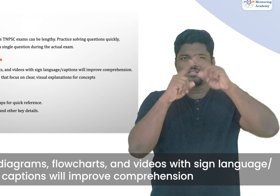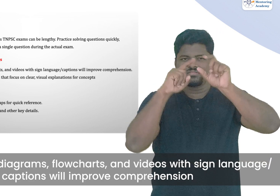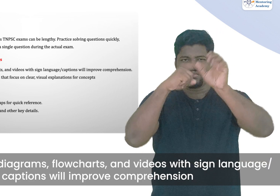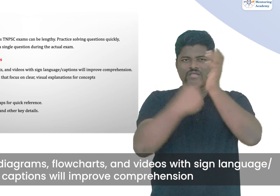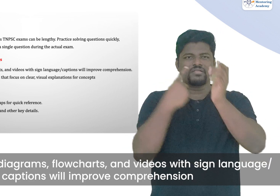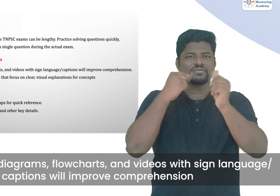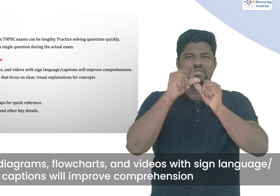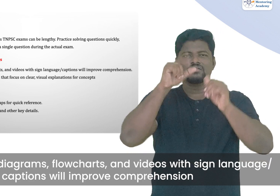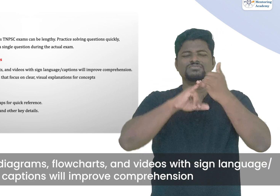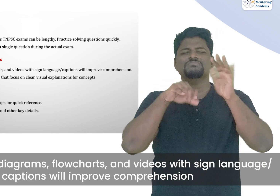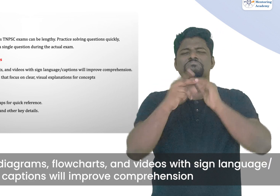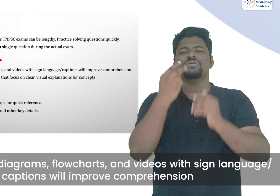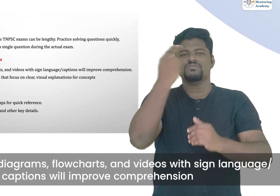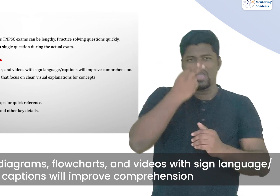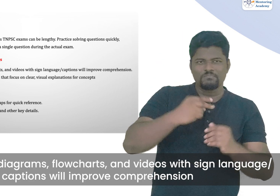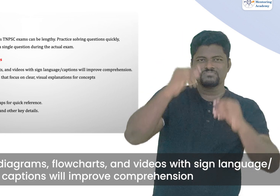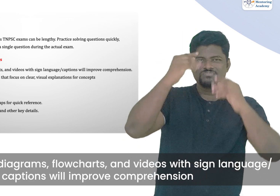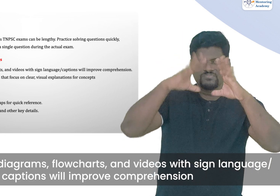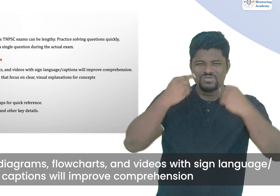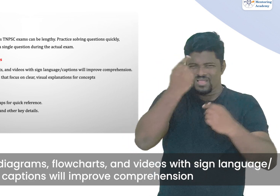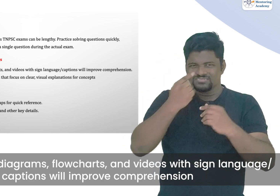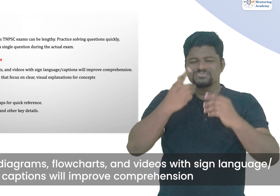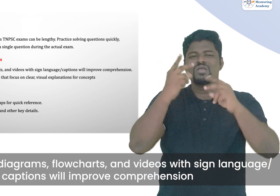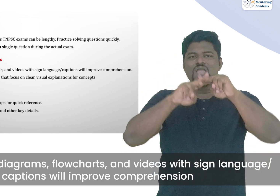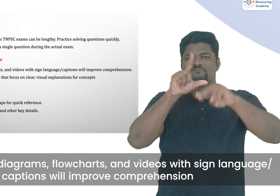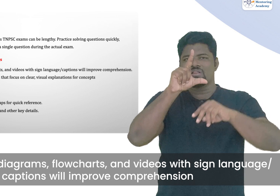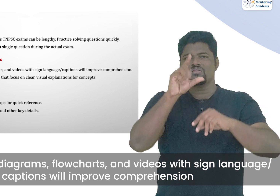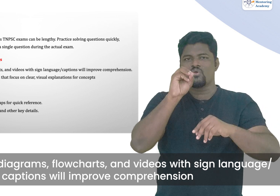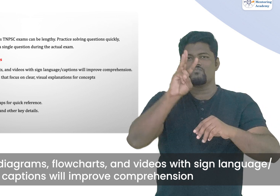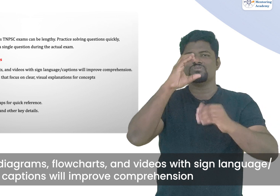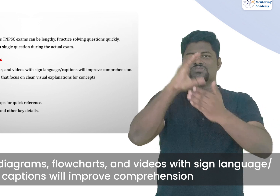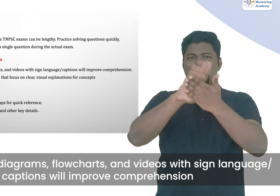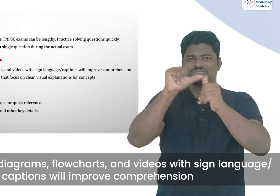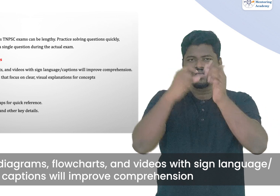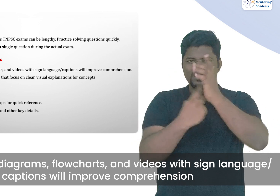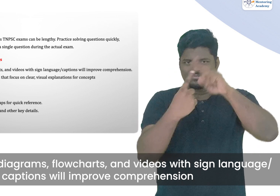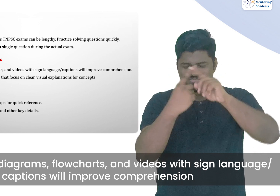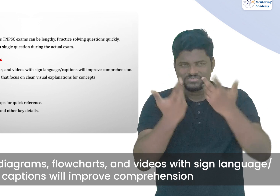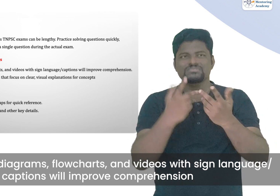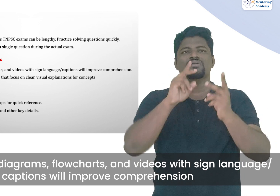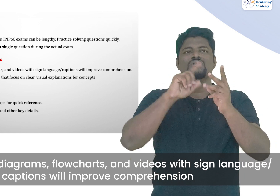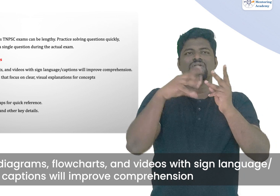Materials with diagrams, flowcharts, and videos with sign language or captions will improve comprehension.